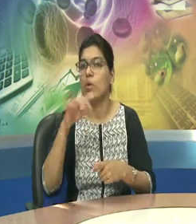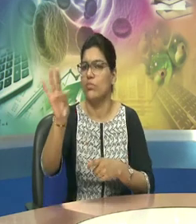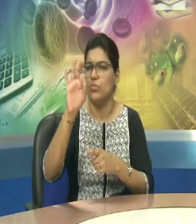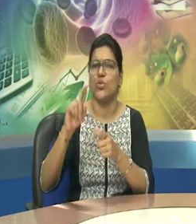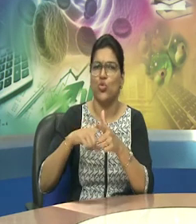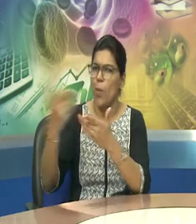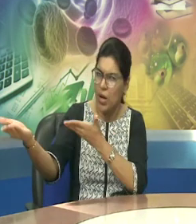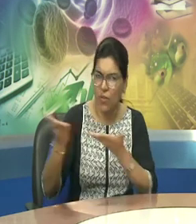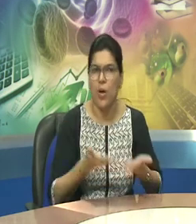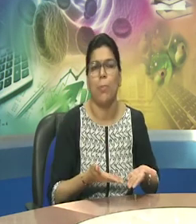employees.